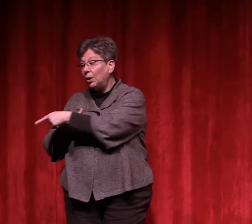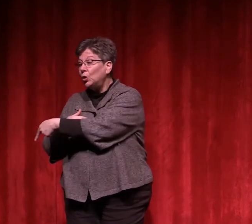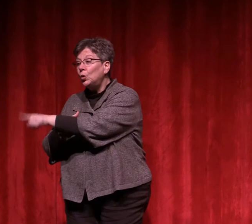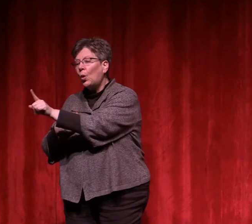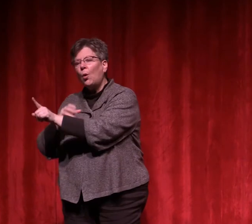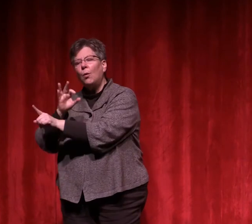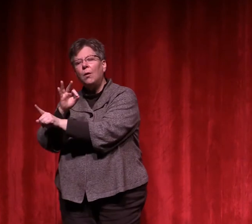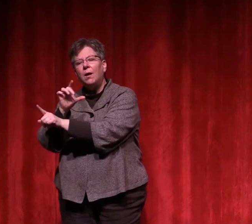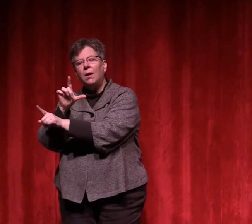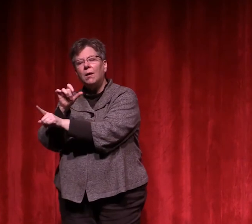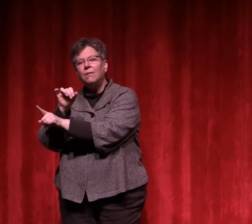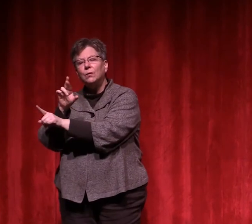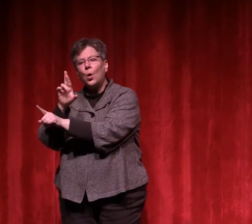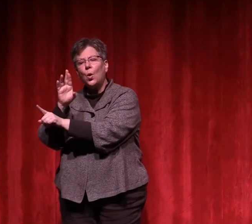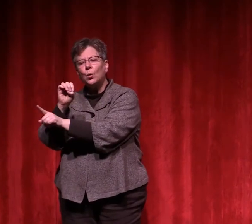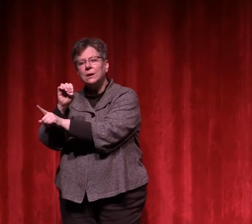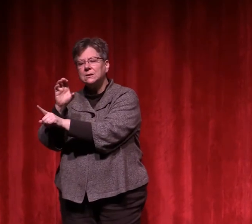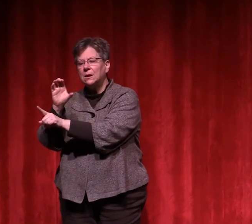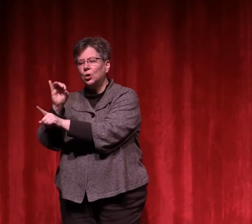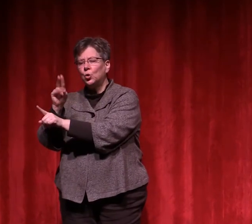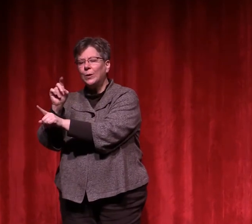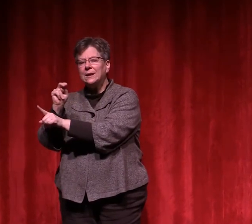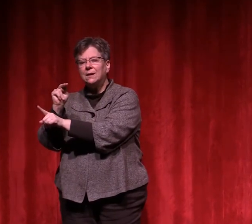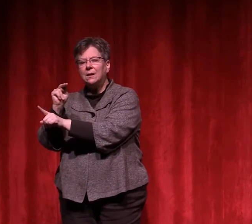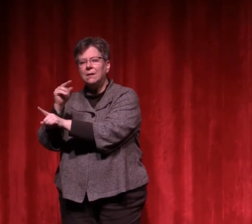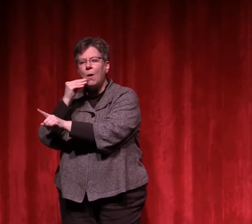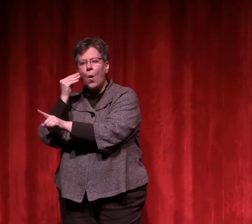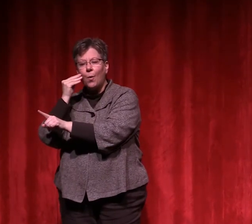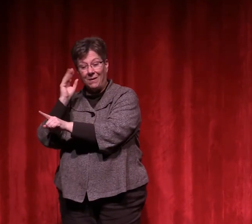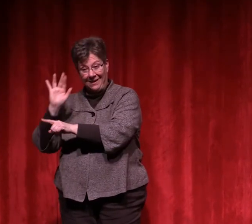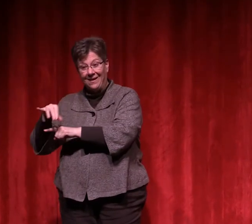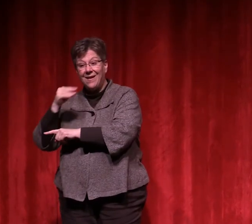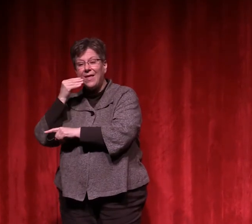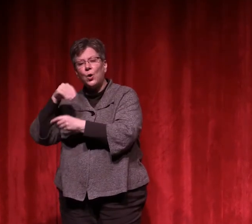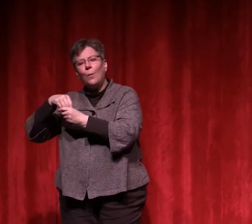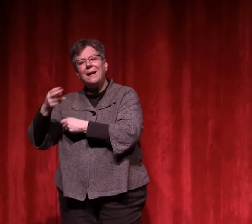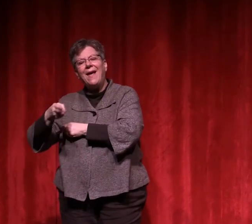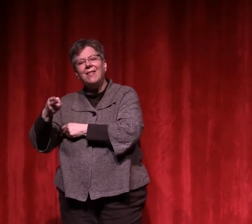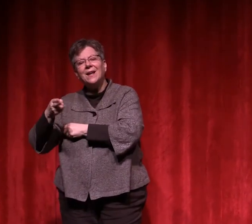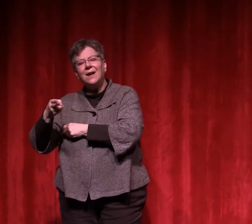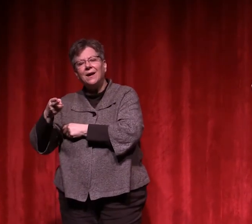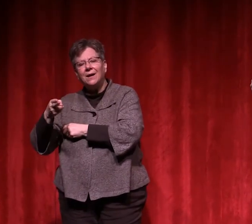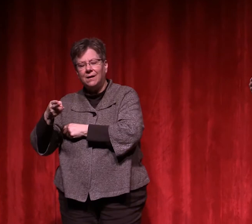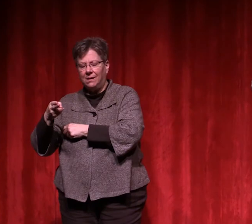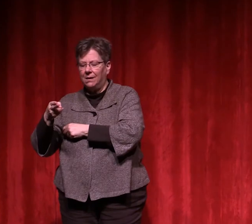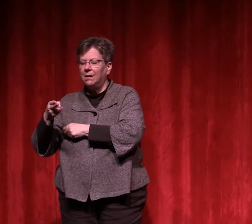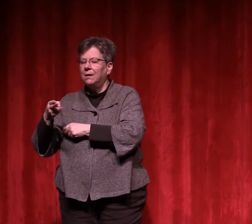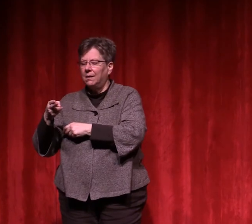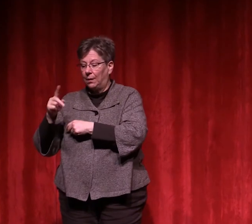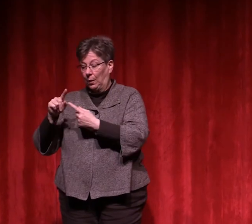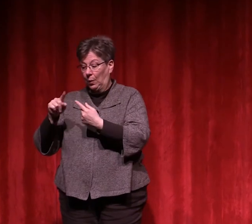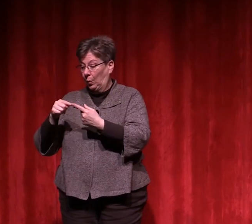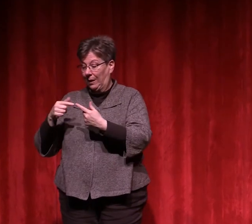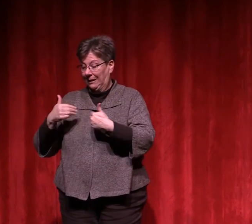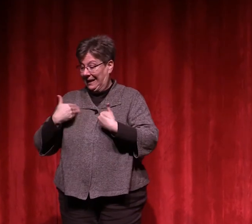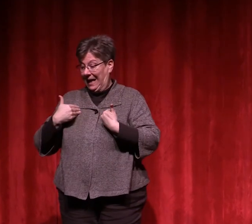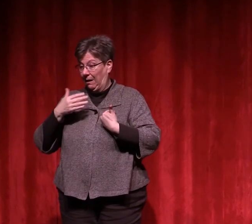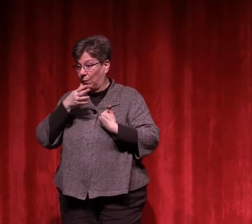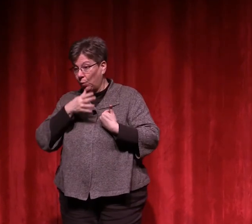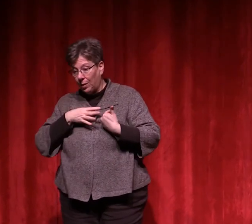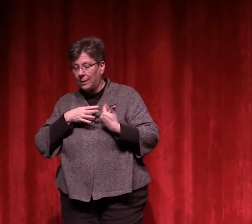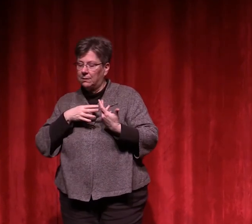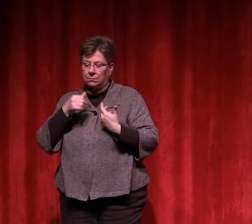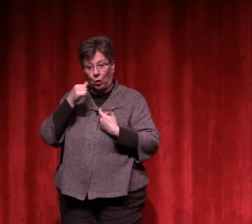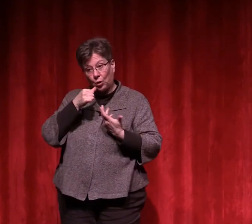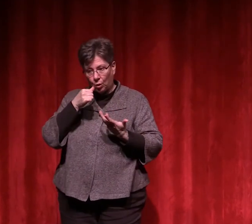home was a home for unwed mothers in Helena. And that's a place where when a young woman or a